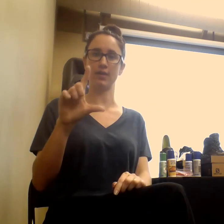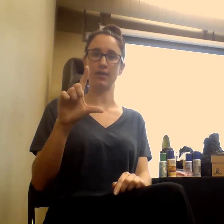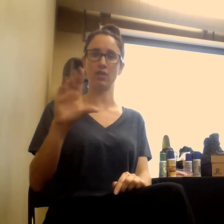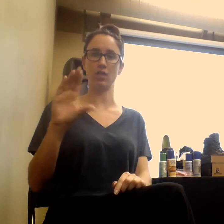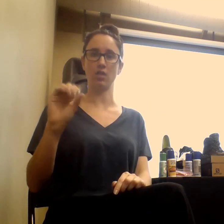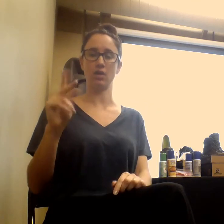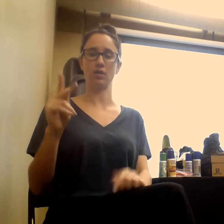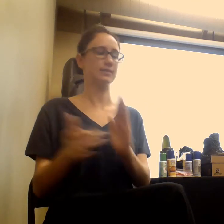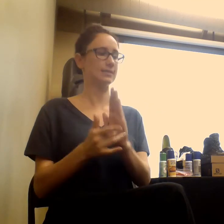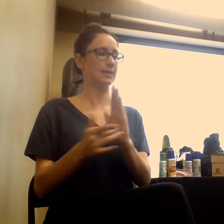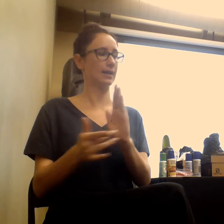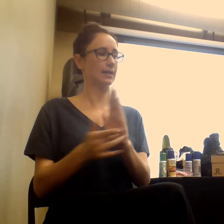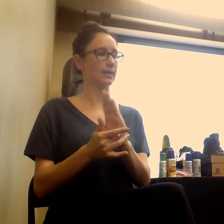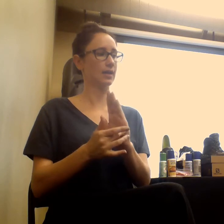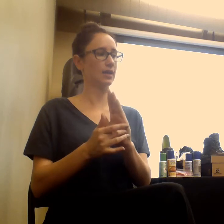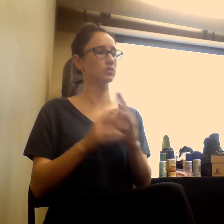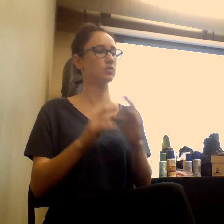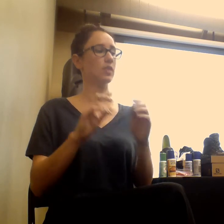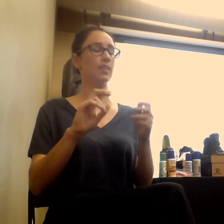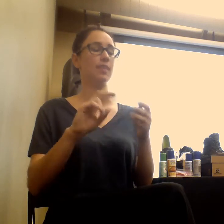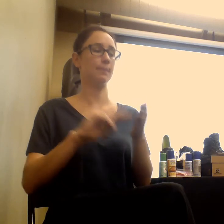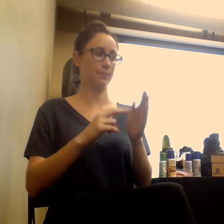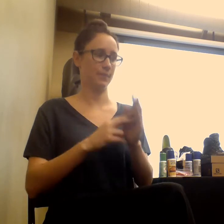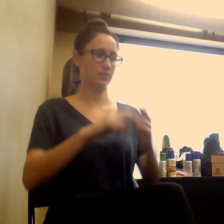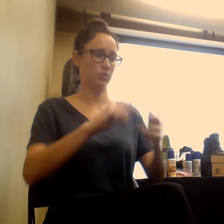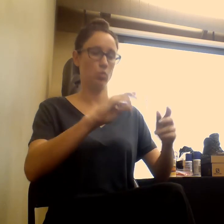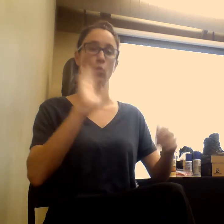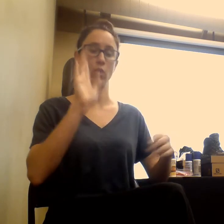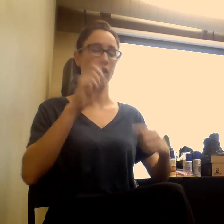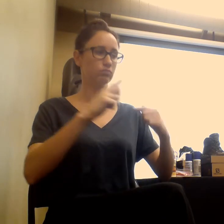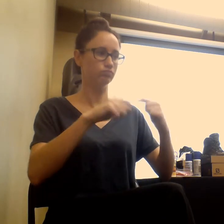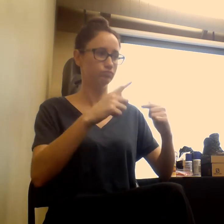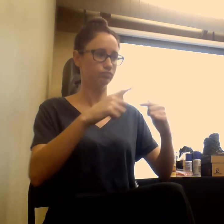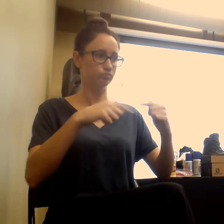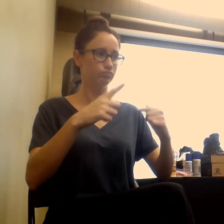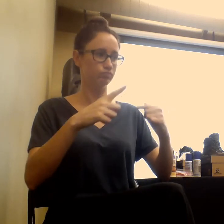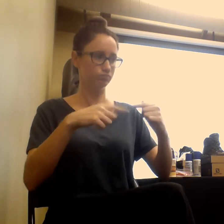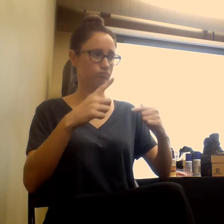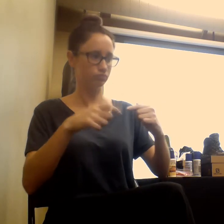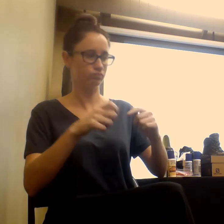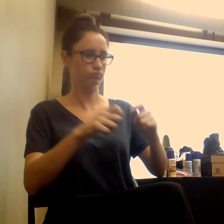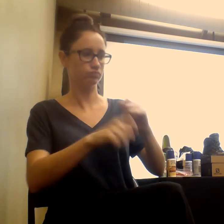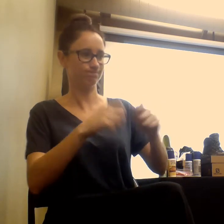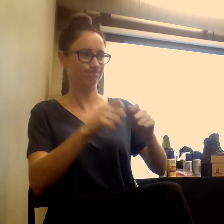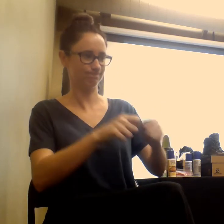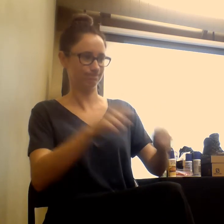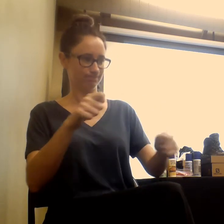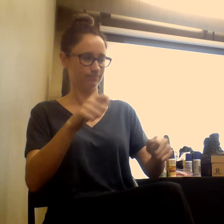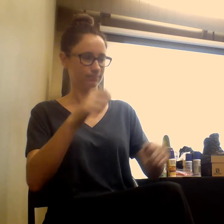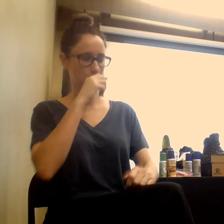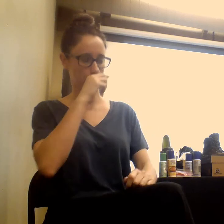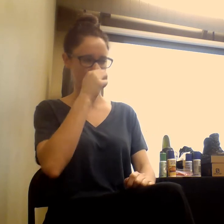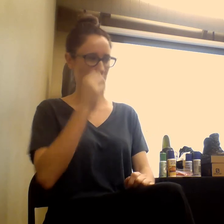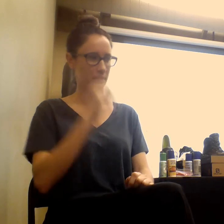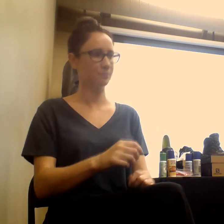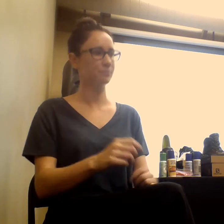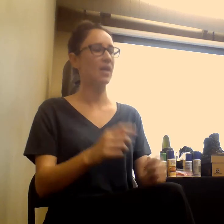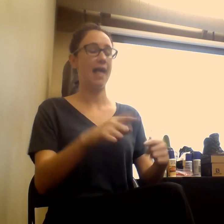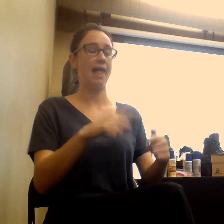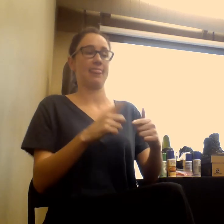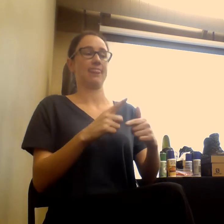sense? So on this particular shoe, I definitely feel my heel more secure. I can feel it holding on to